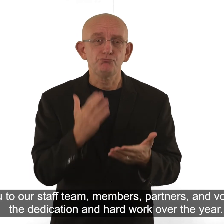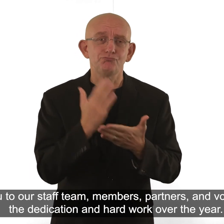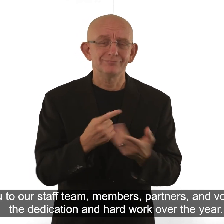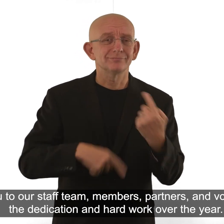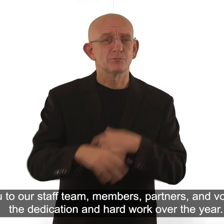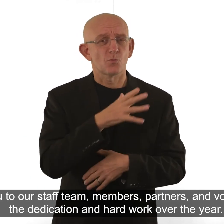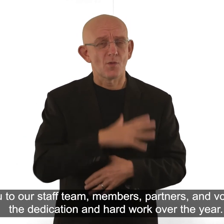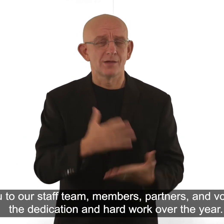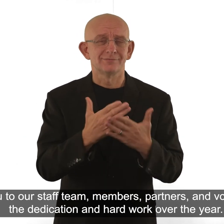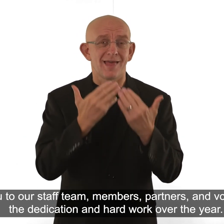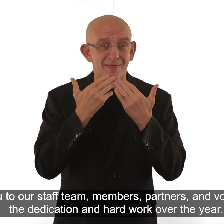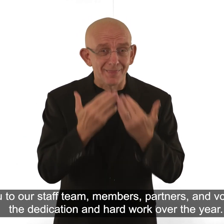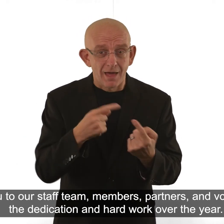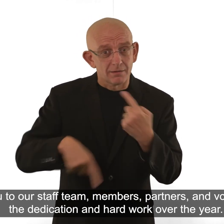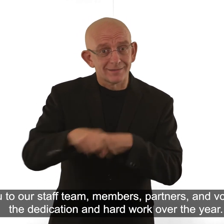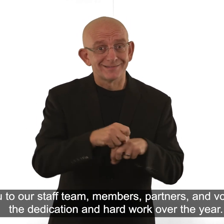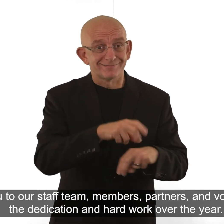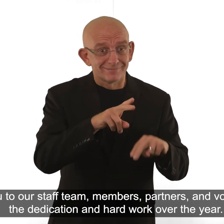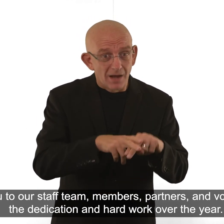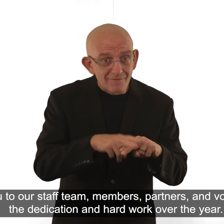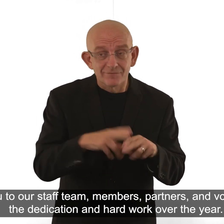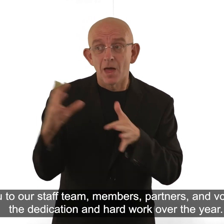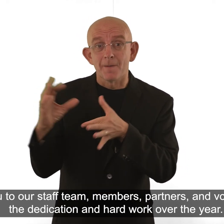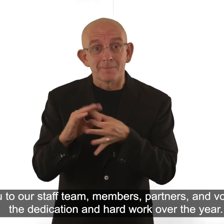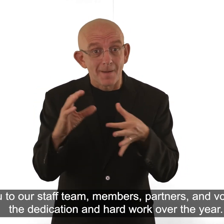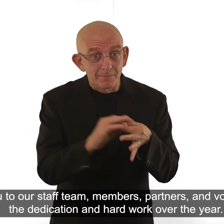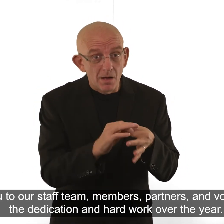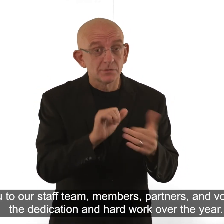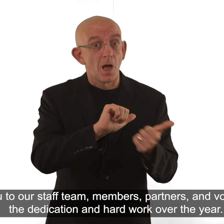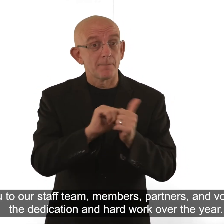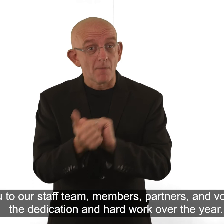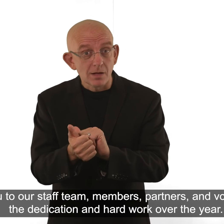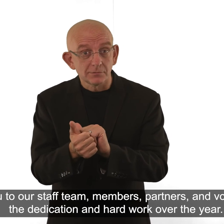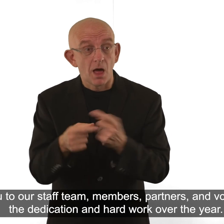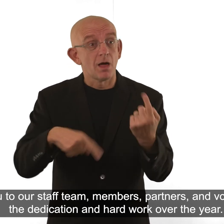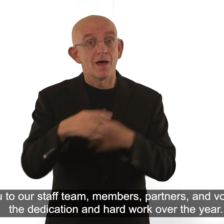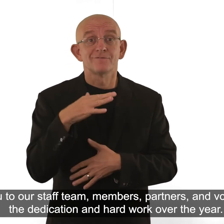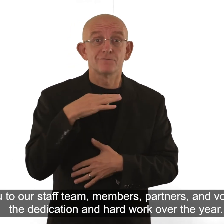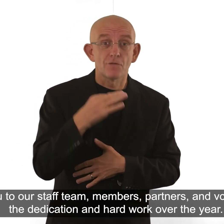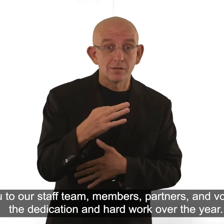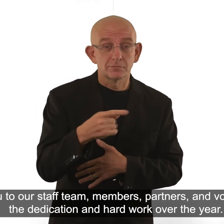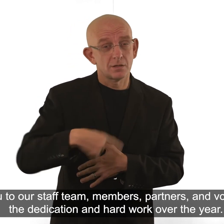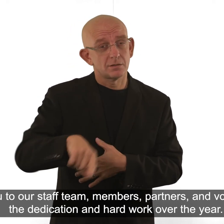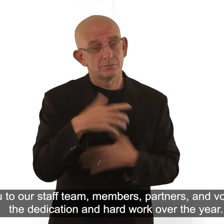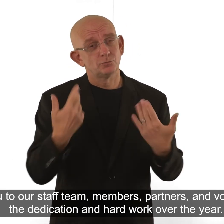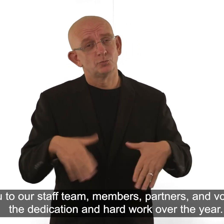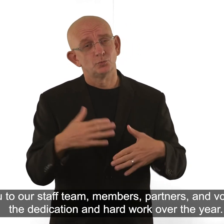Thank you to our staff team, members, partners, and volunteers for the dedication and hard